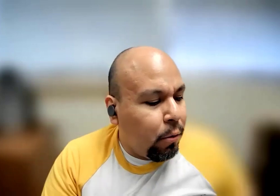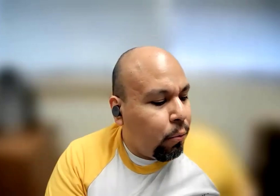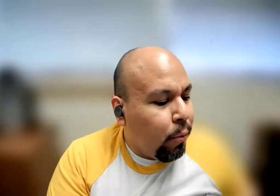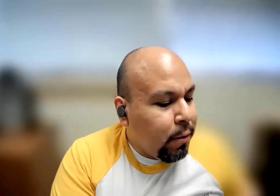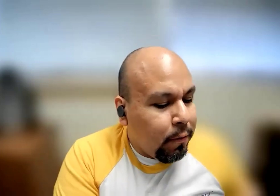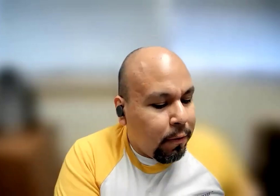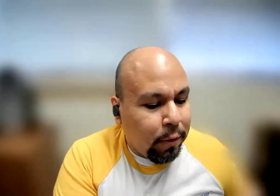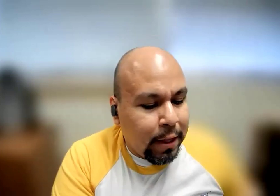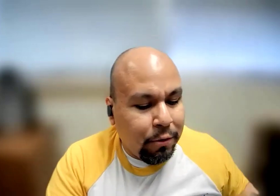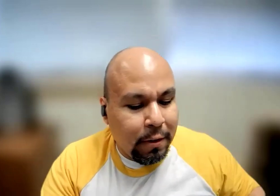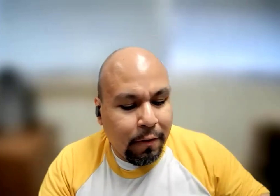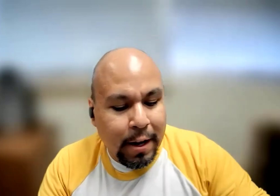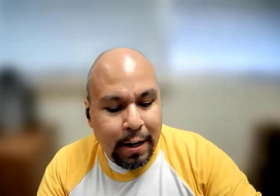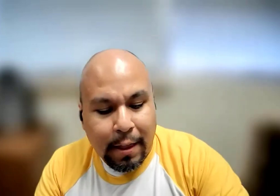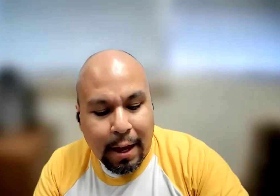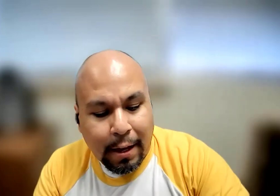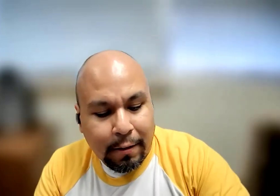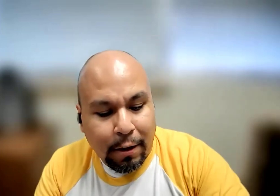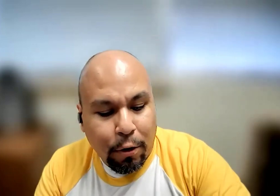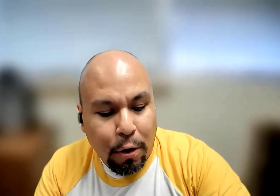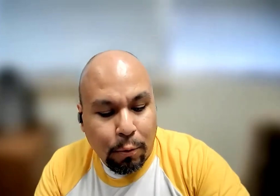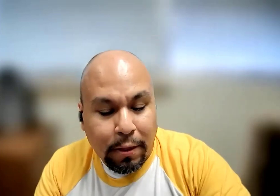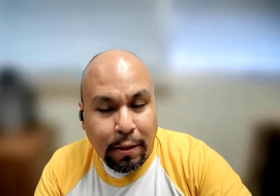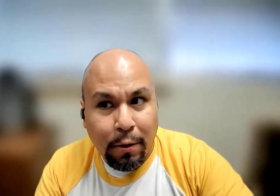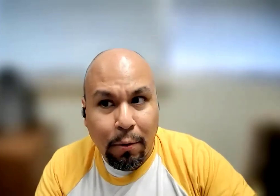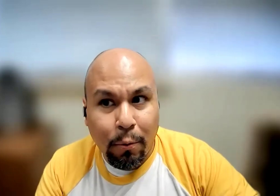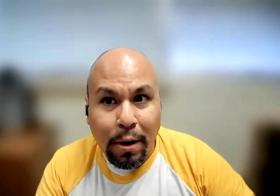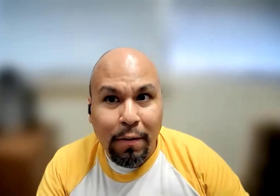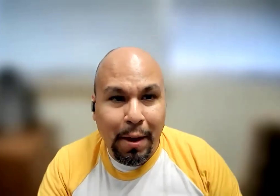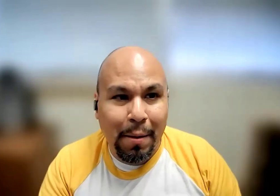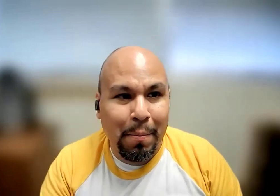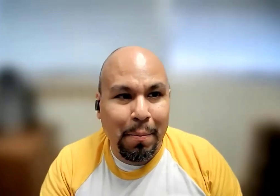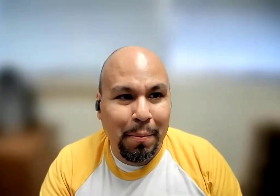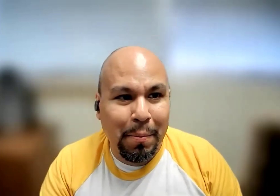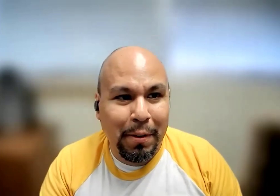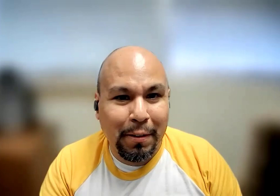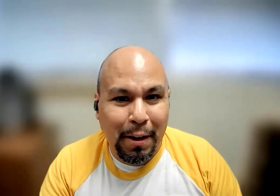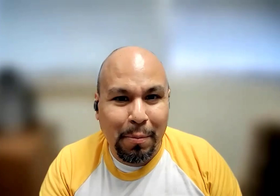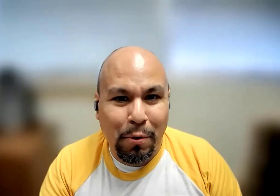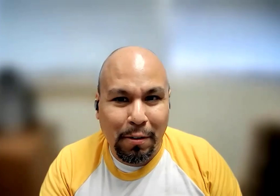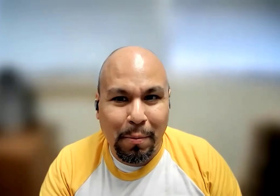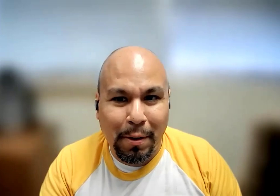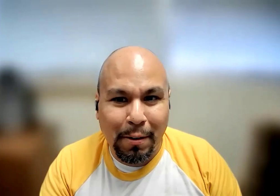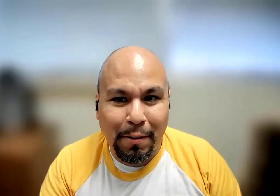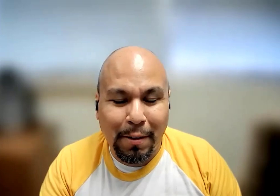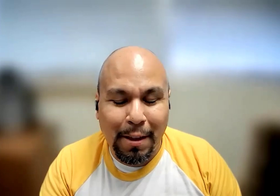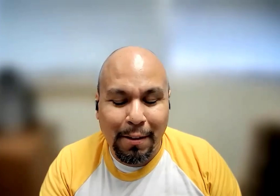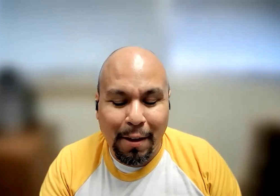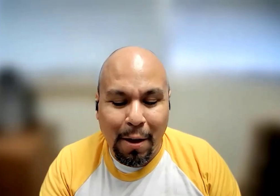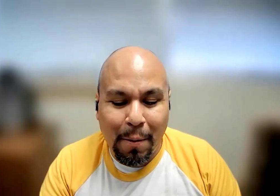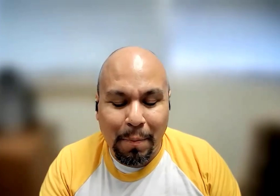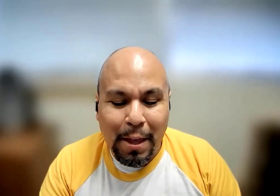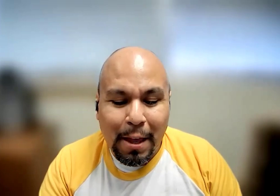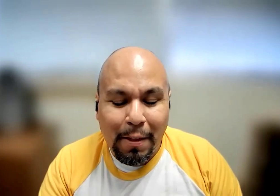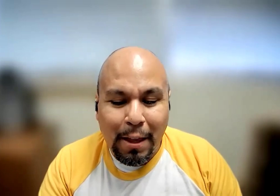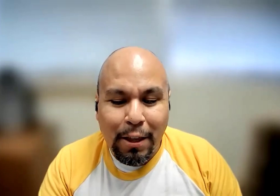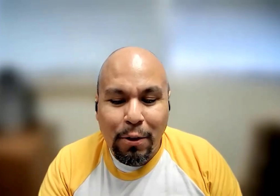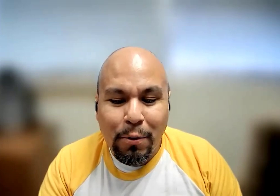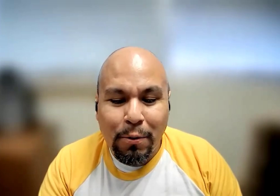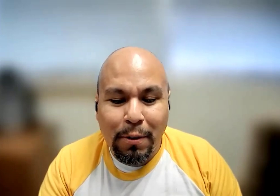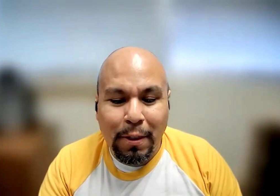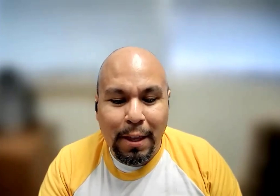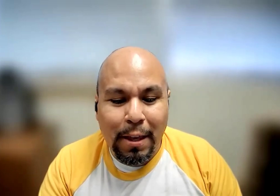And so one really interesting finding that's occurred with one of my studies participants is